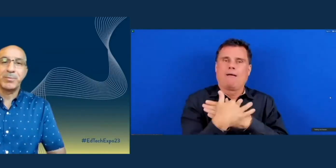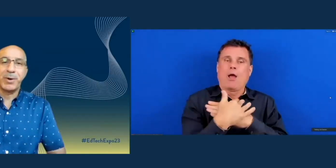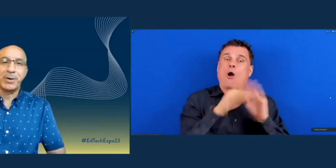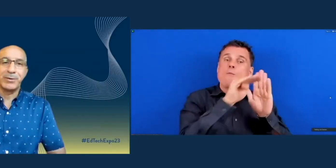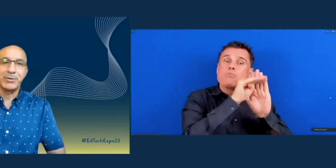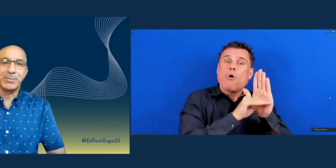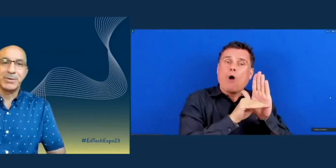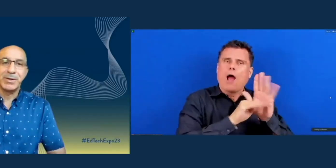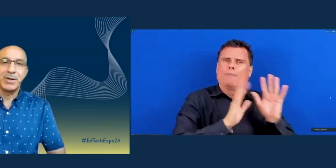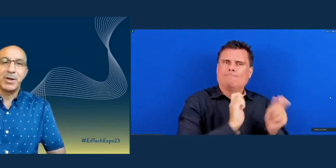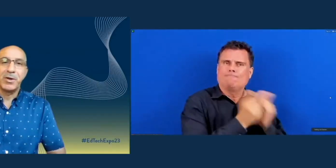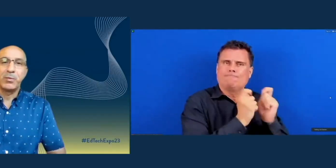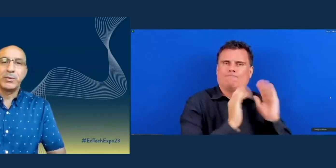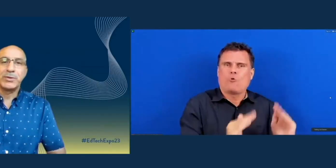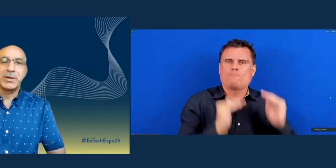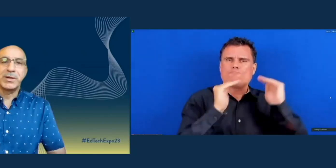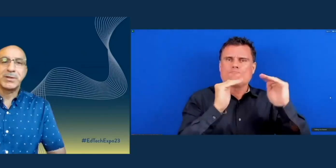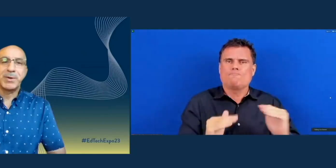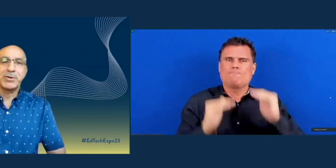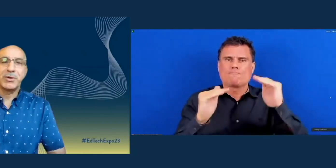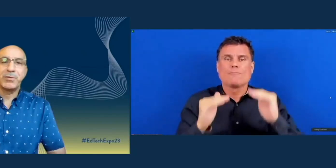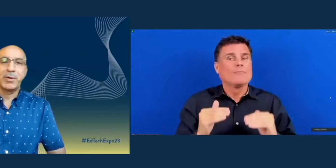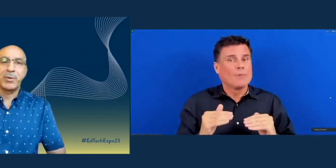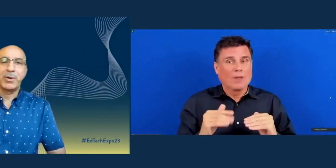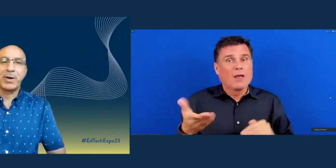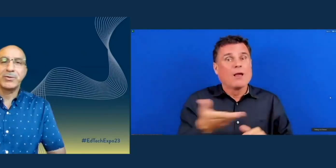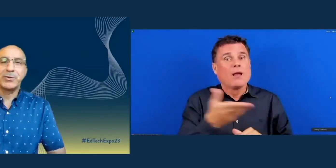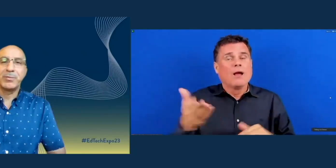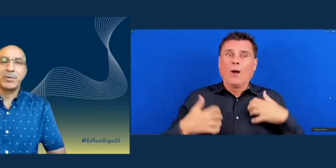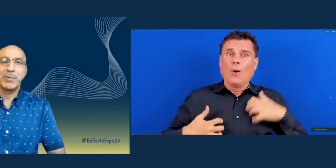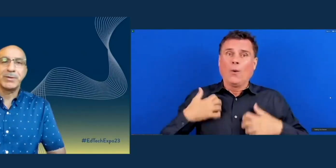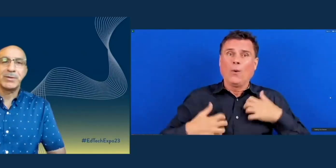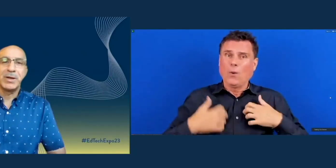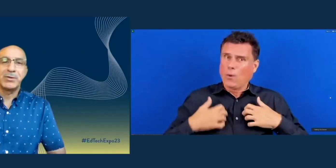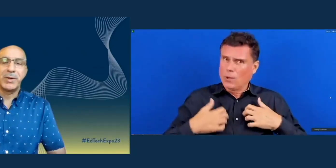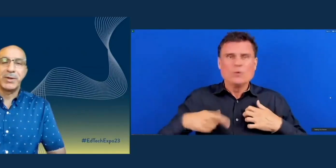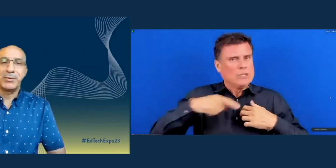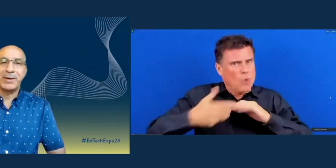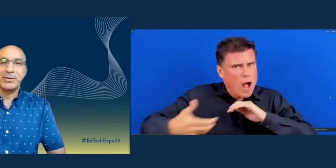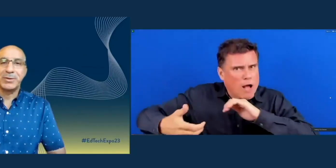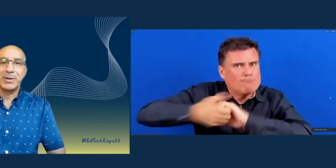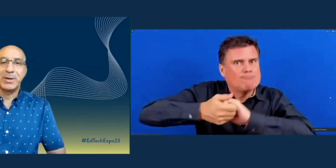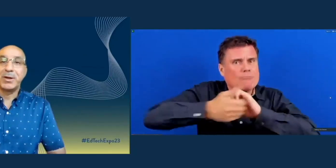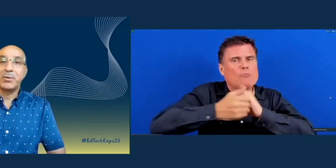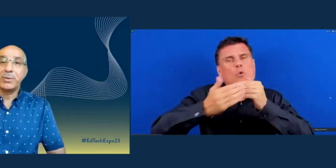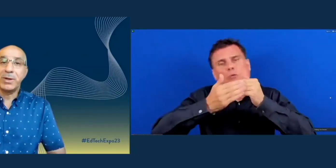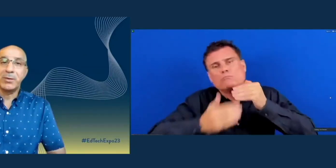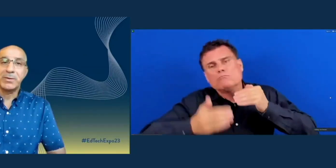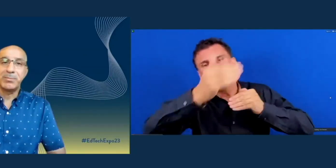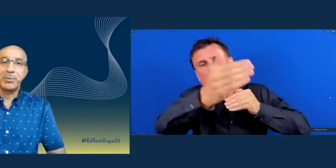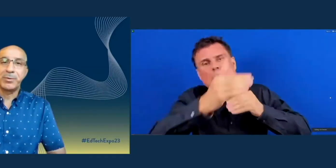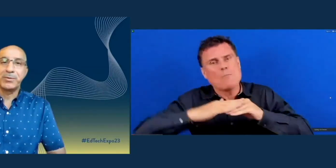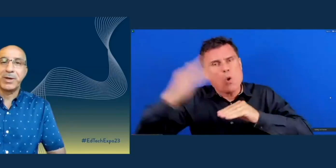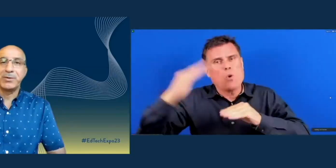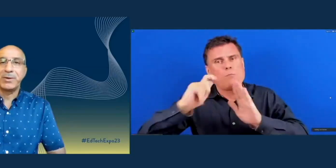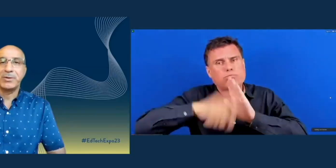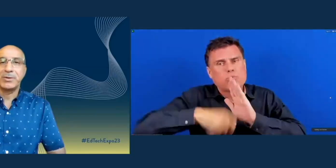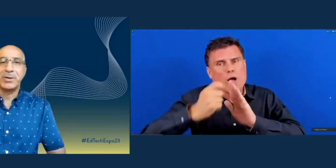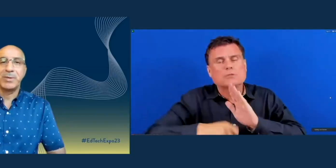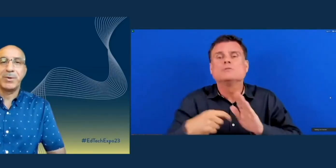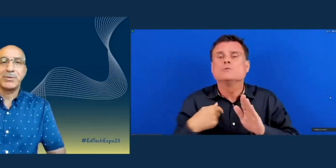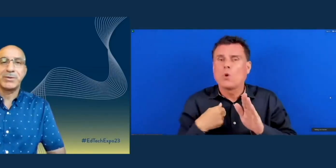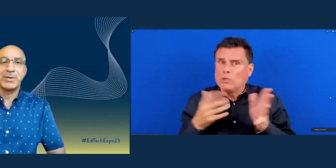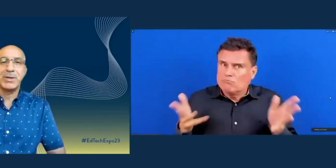future partnerships, which is an expression of our larger commitments to education, including our support to the Education